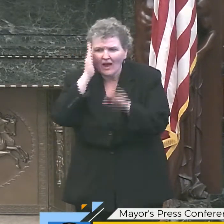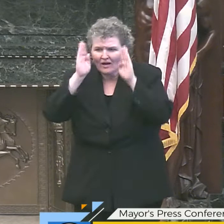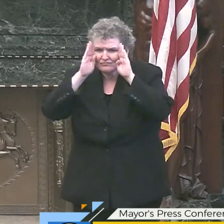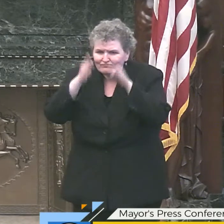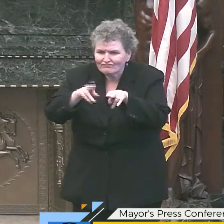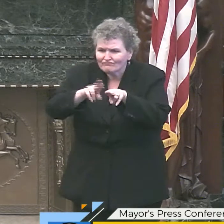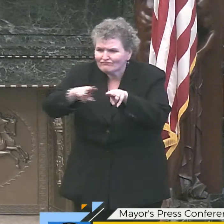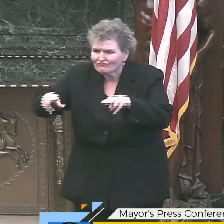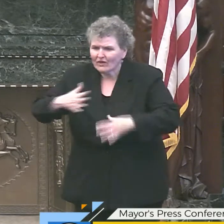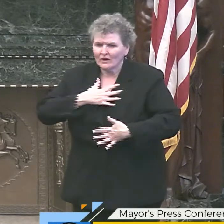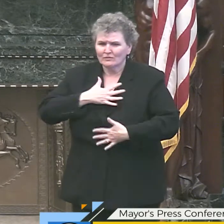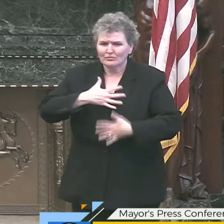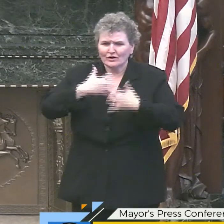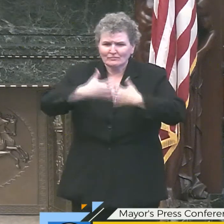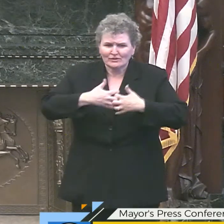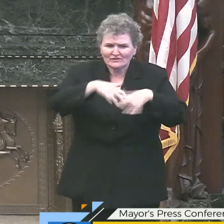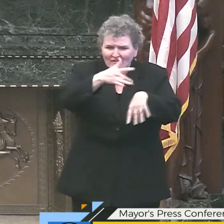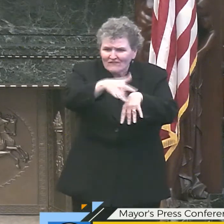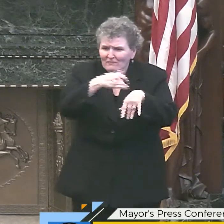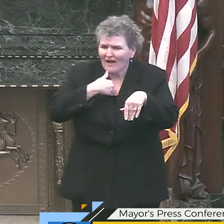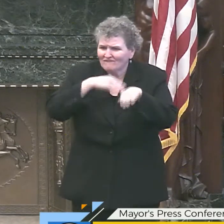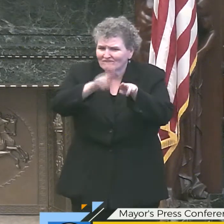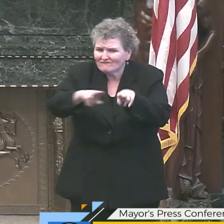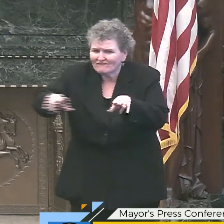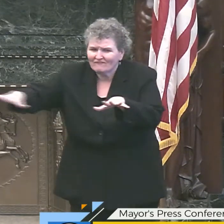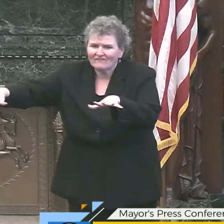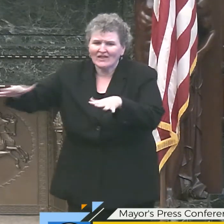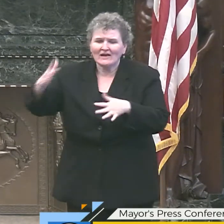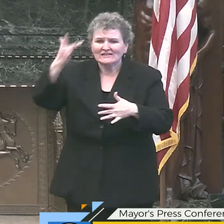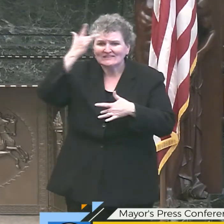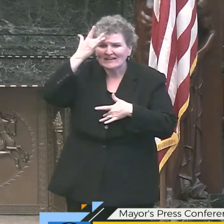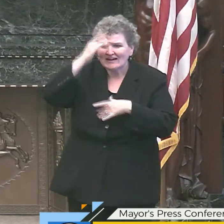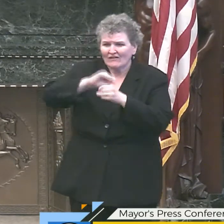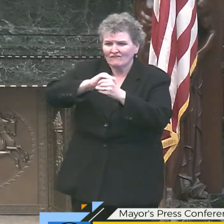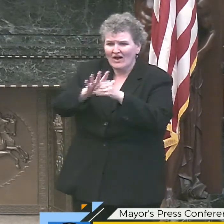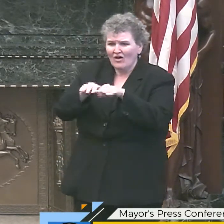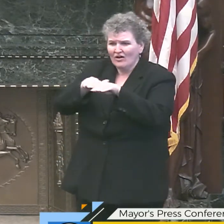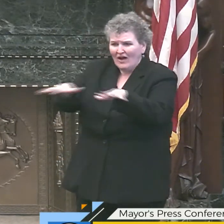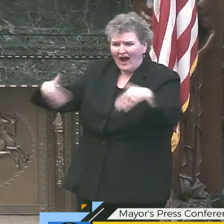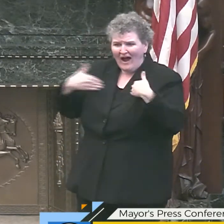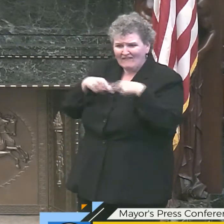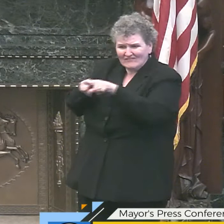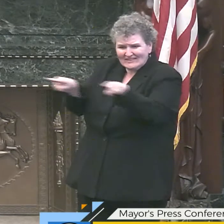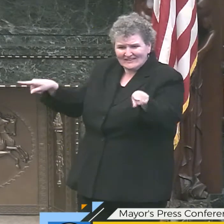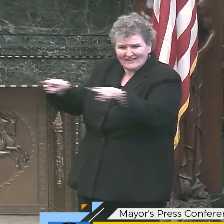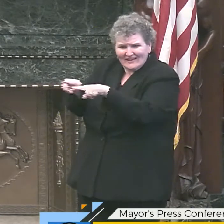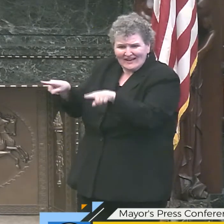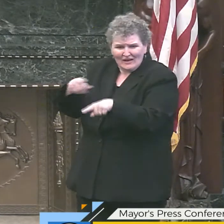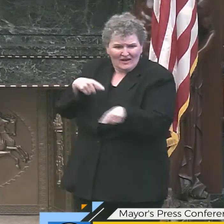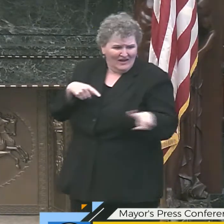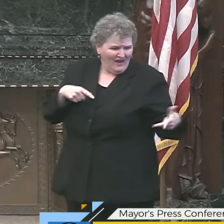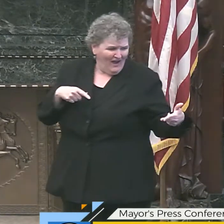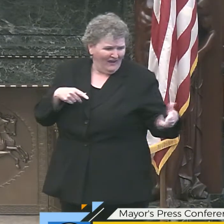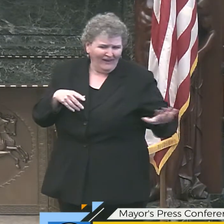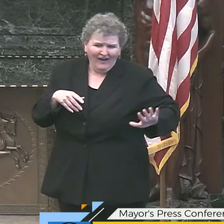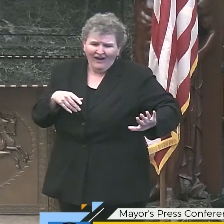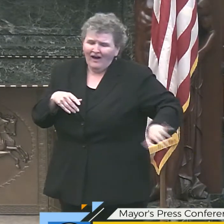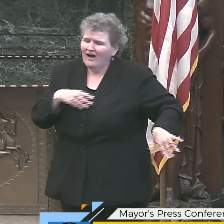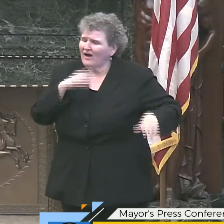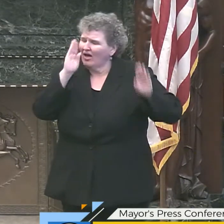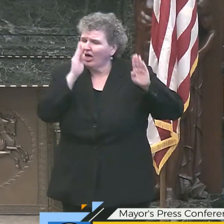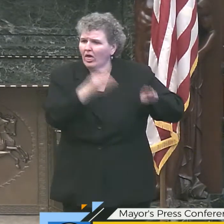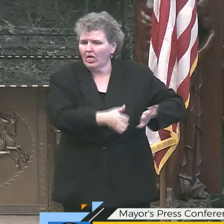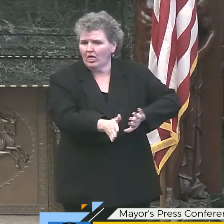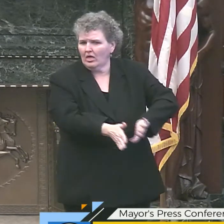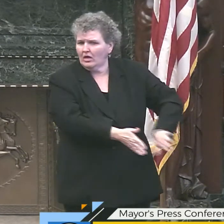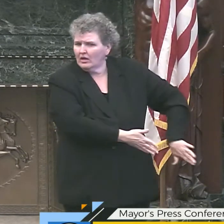fighting this virus. This crisis has made the acronym PPE for personal protective equipment known far and